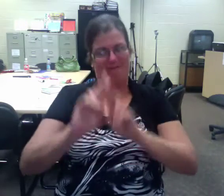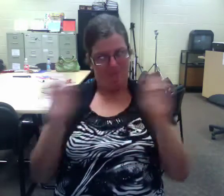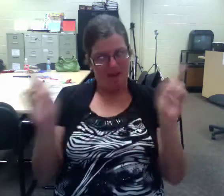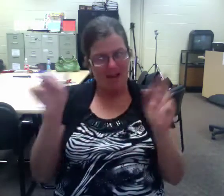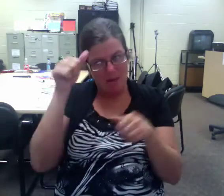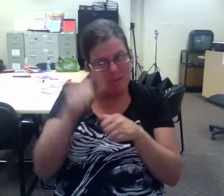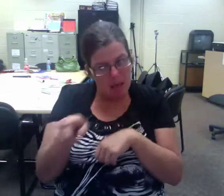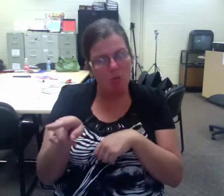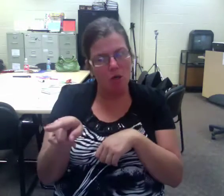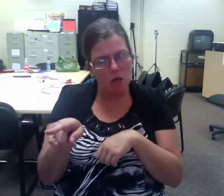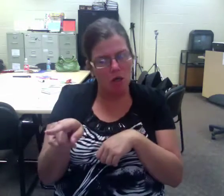Lacey?